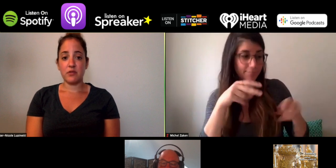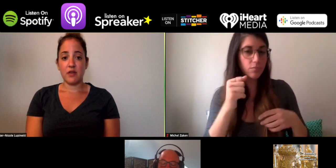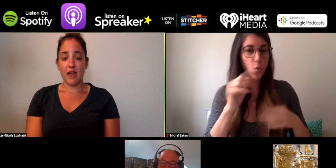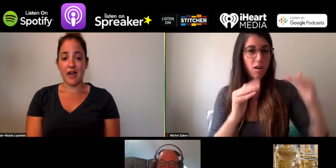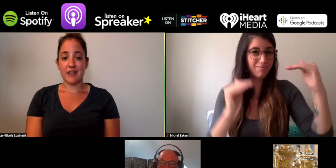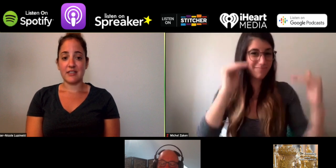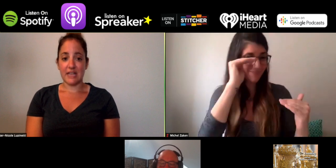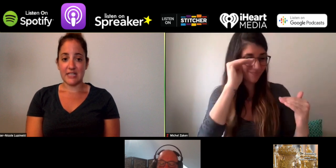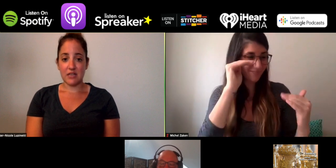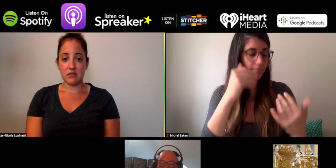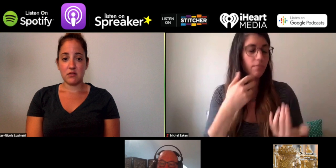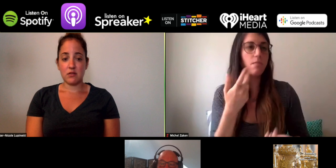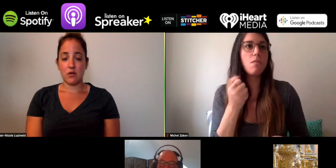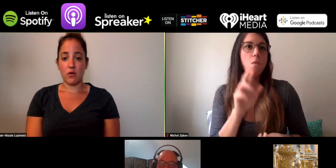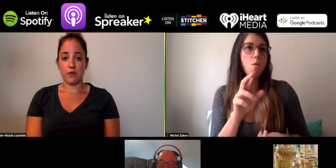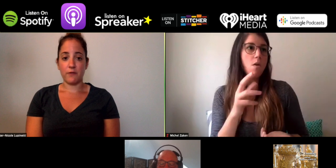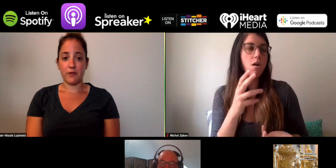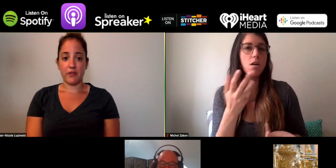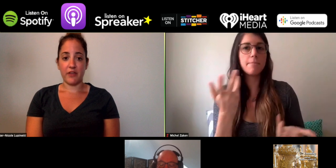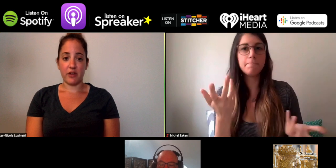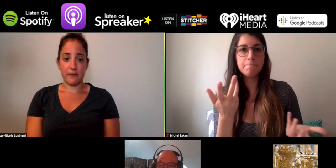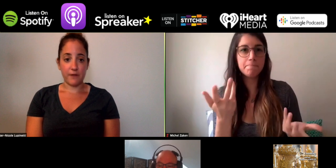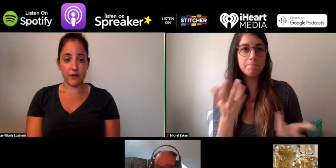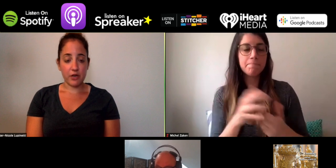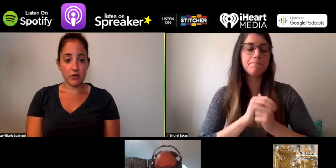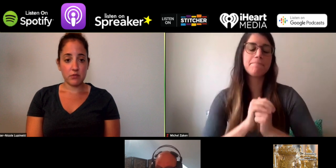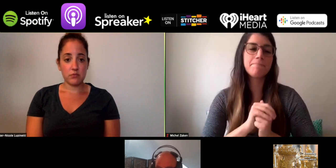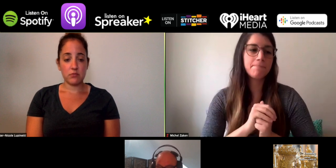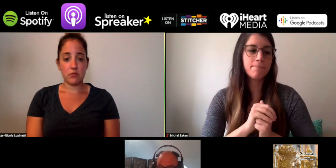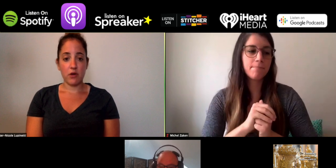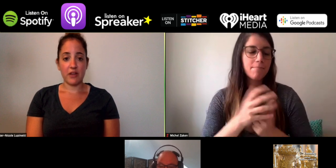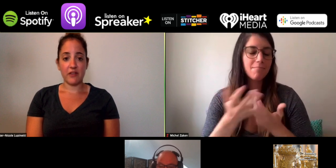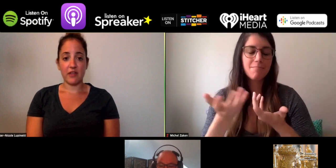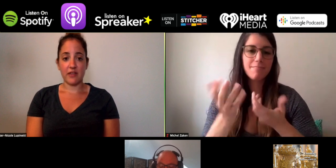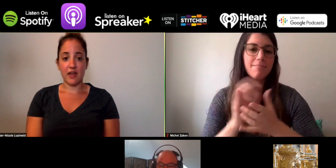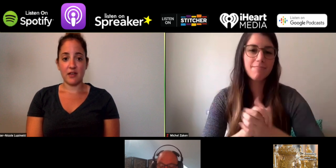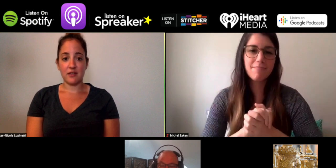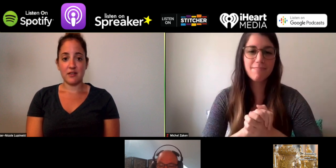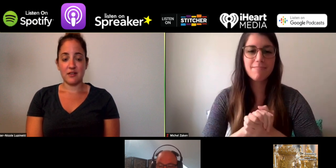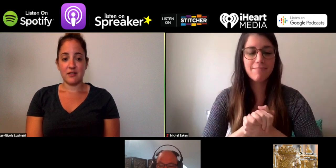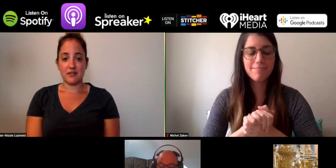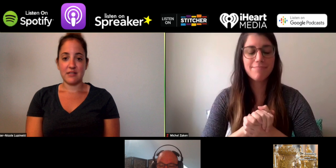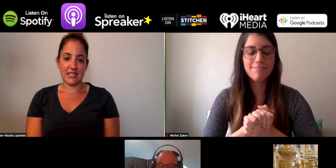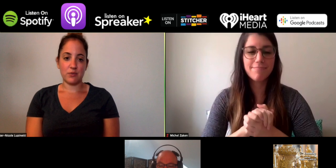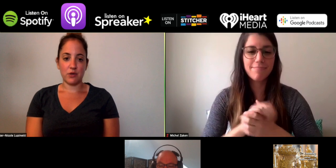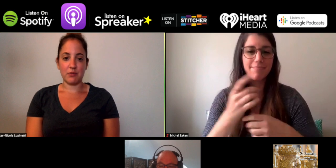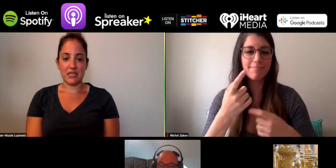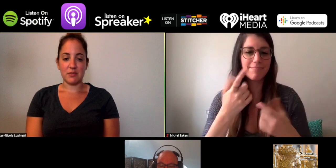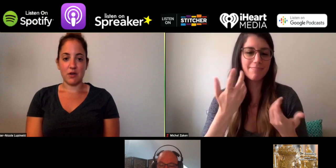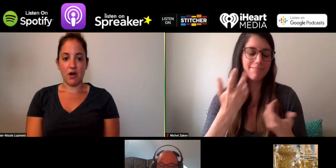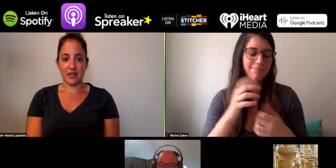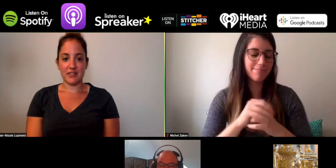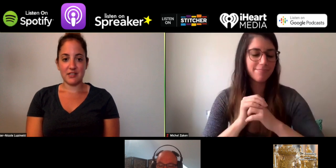people as less than, or if you feel that they are inferior or anything like that, that's what it would